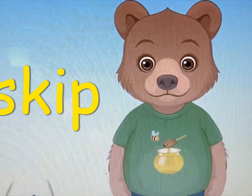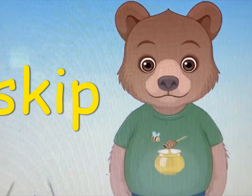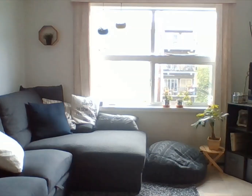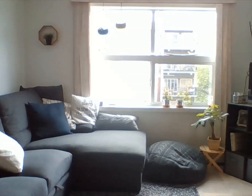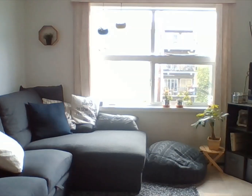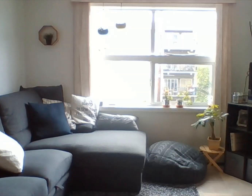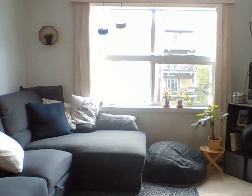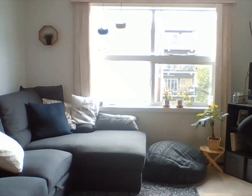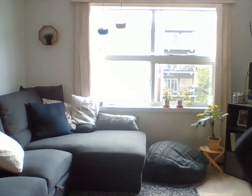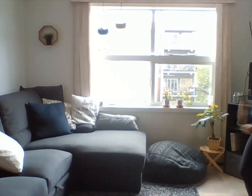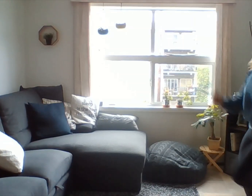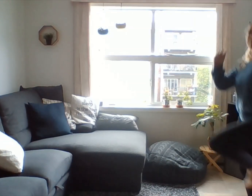Skip.